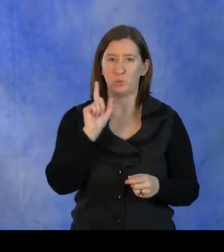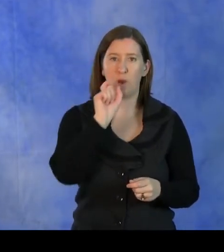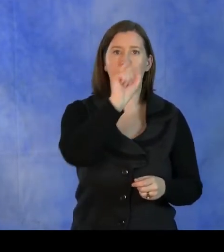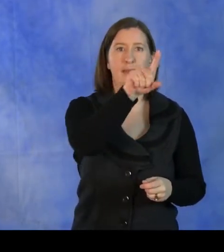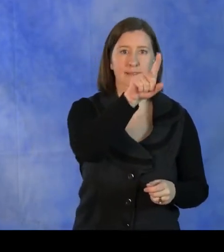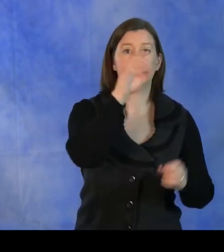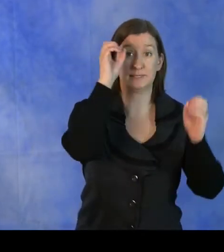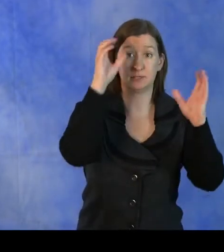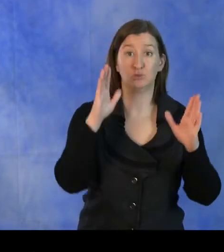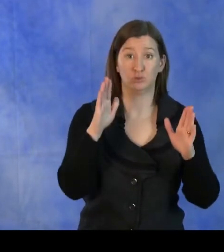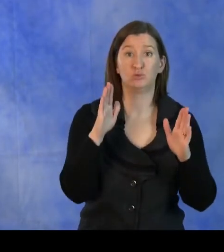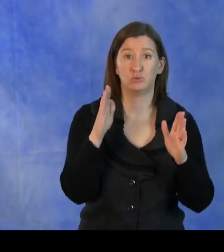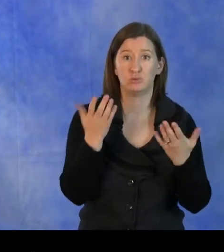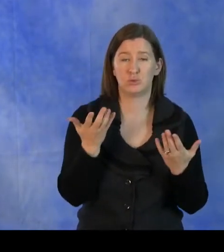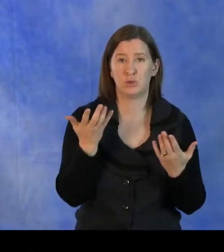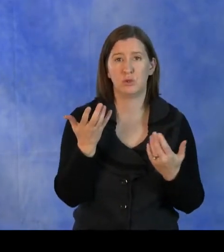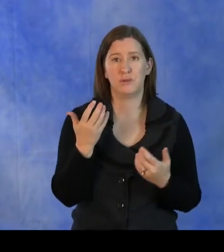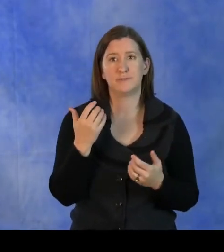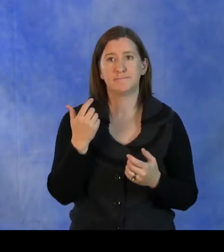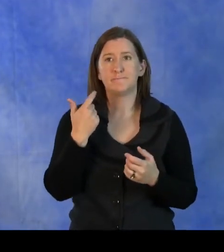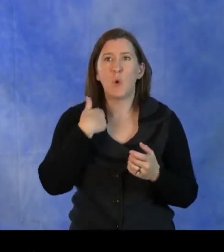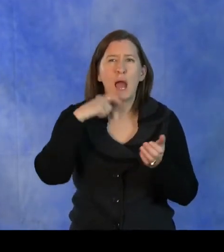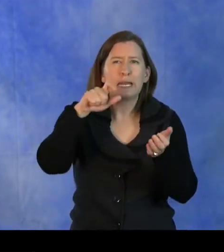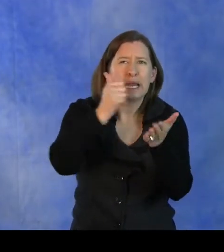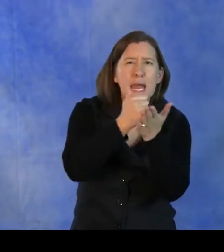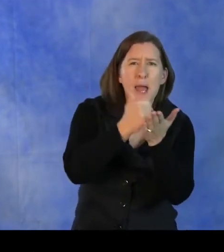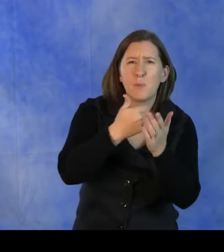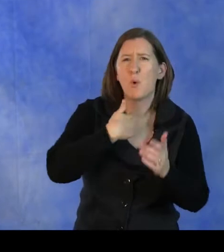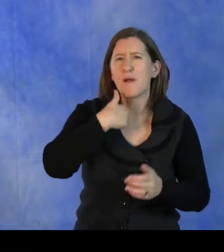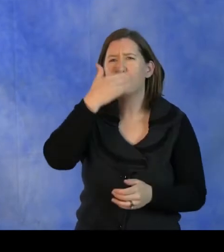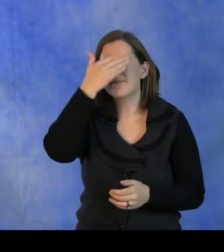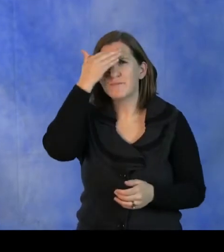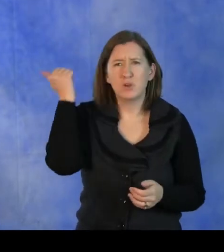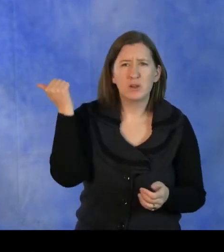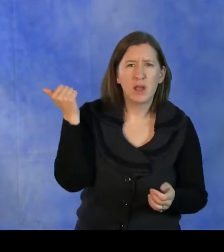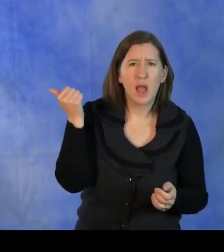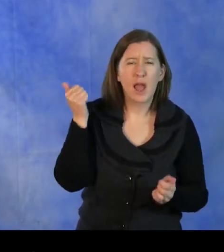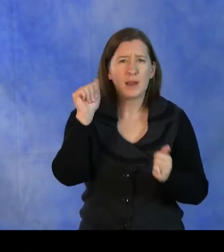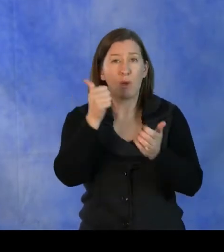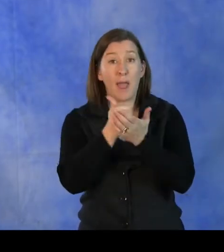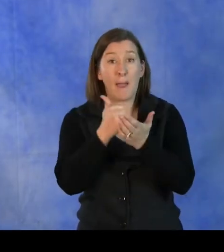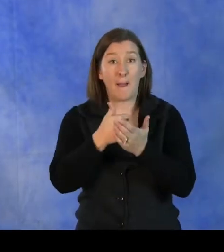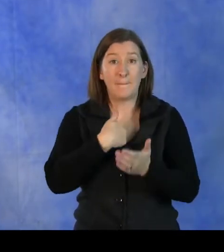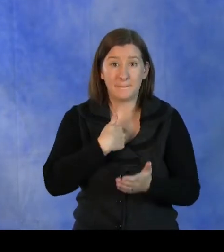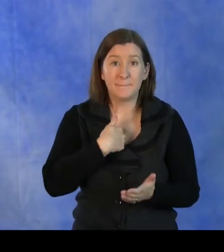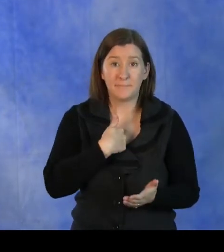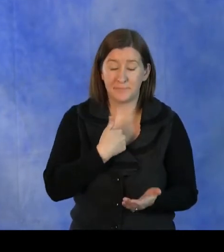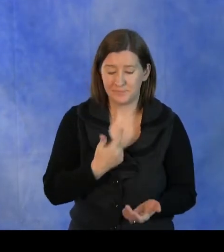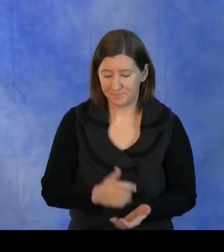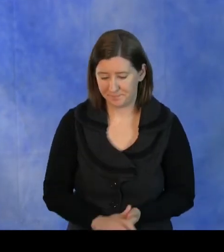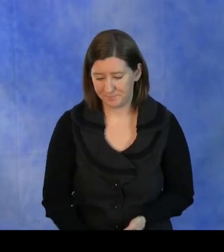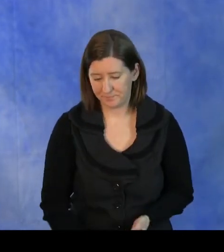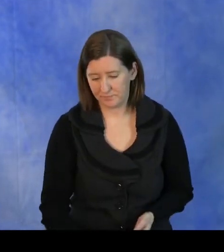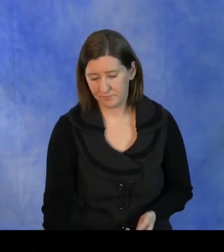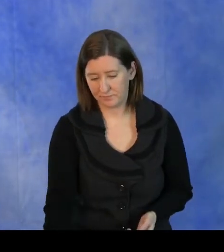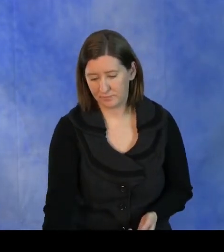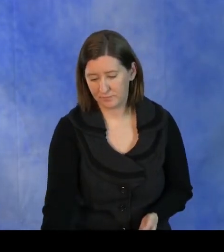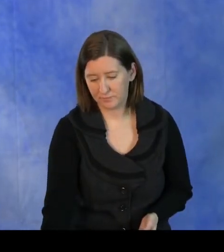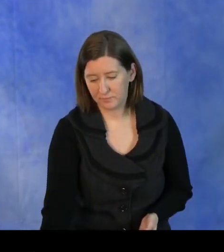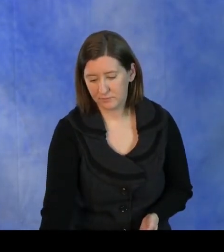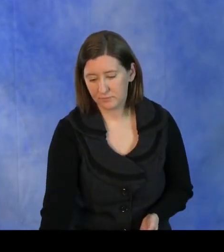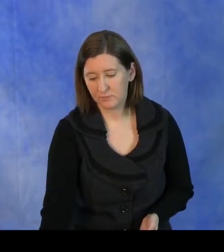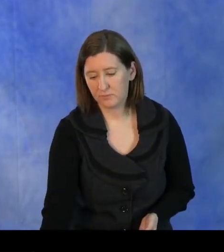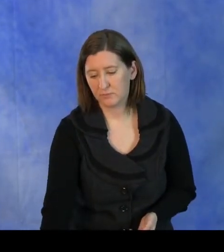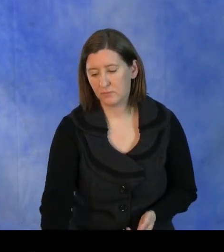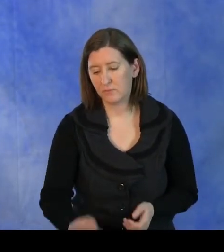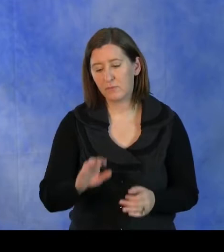something, they need to know to ask the teacher. I need help, or I forgot, can you help me? Something like